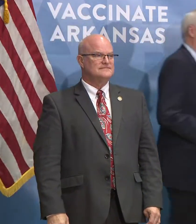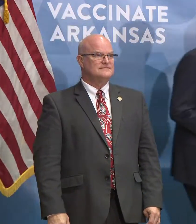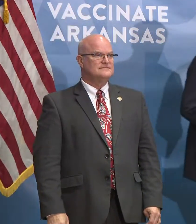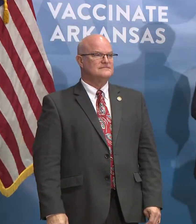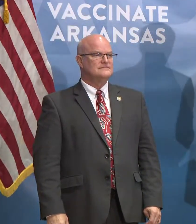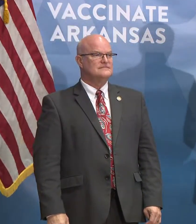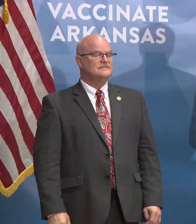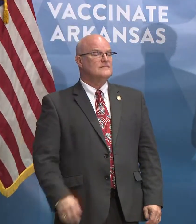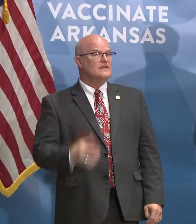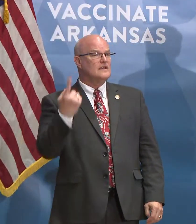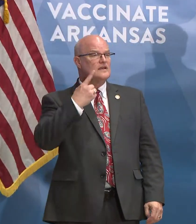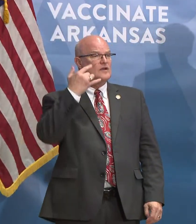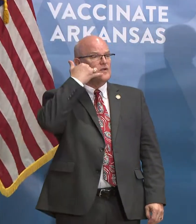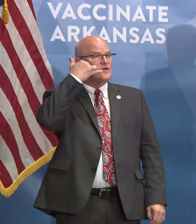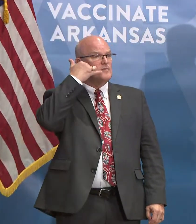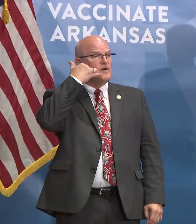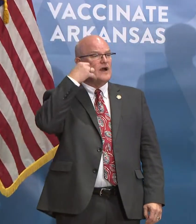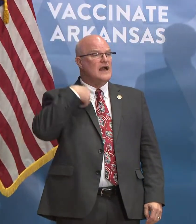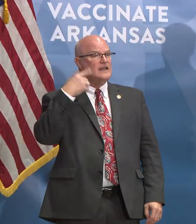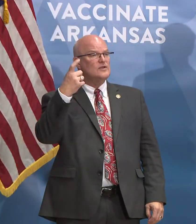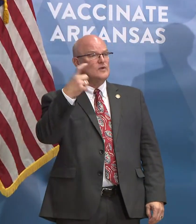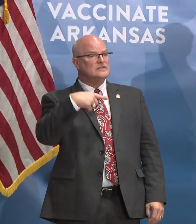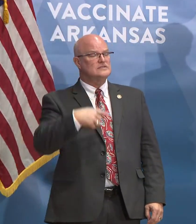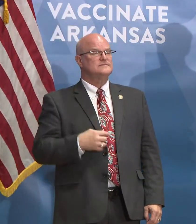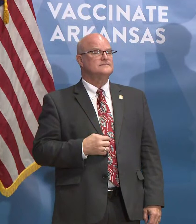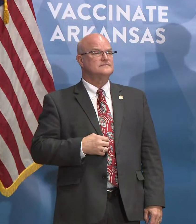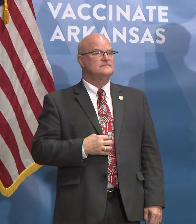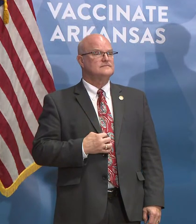Is there anyone remotely that had a question?